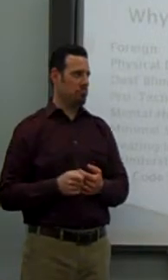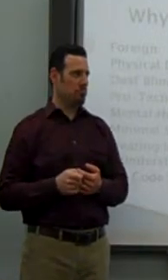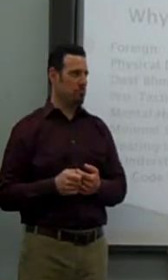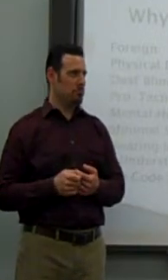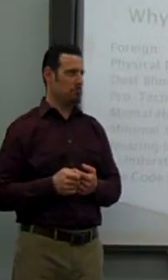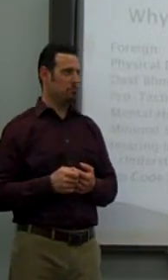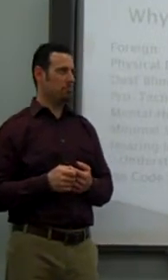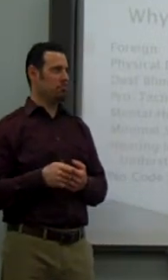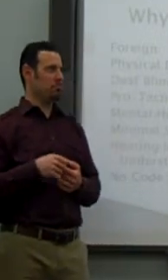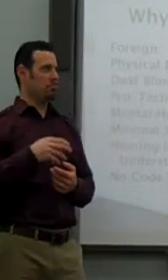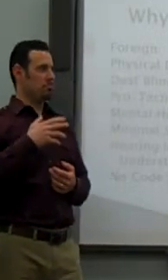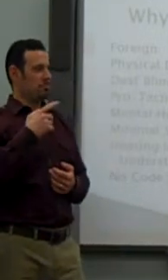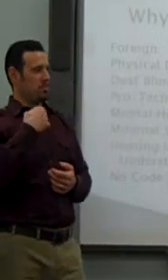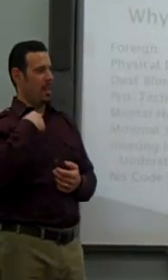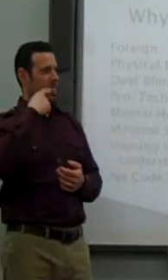Sorry.